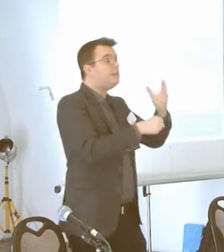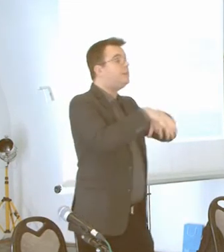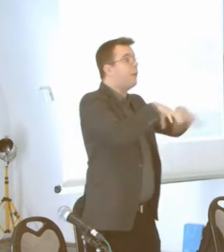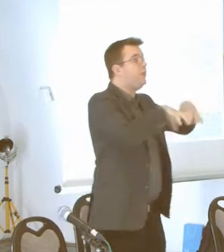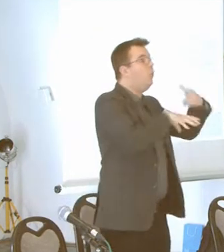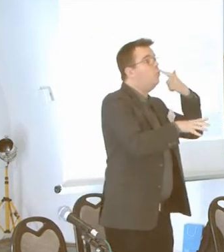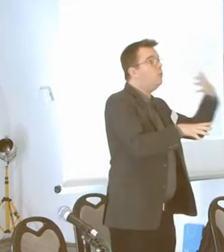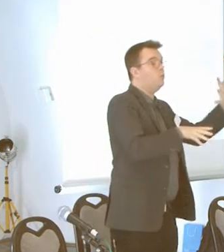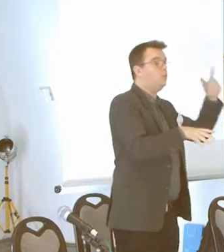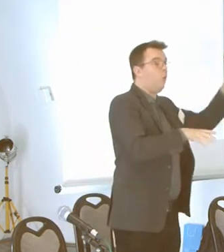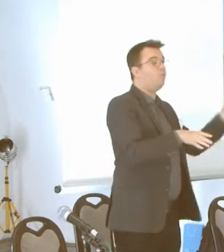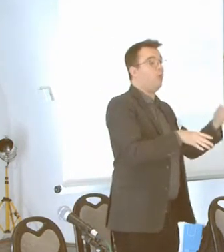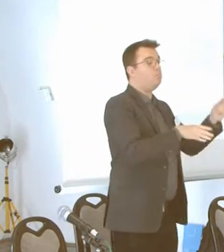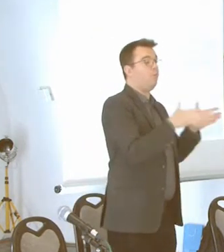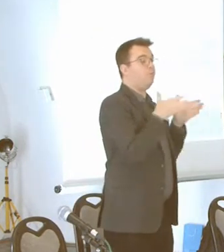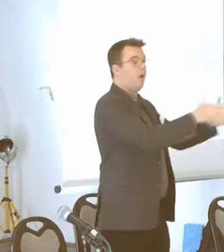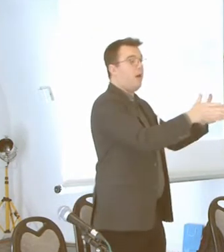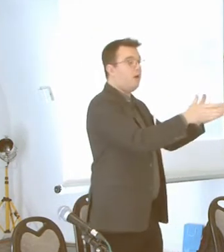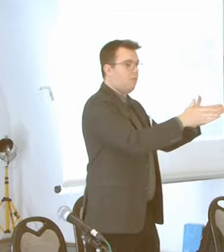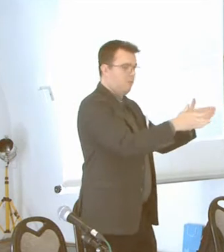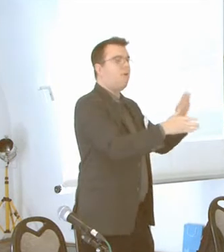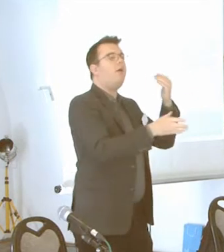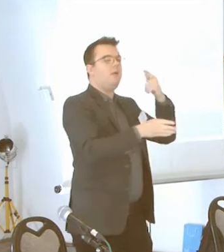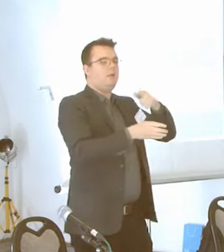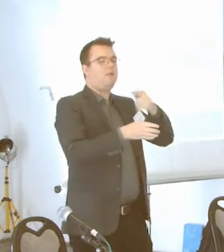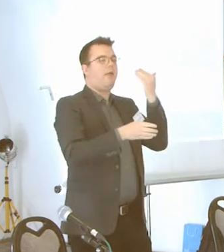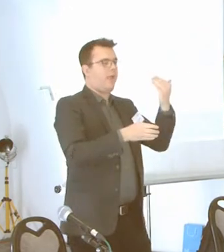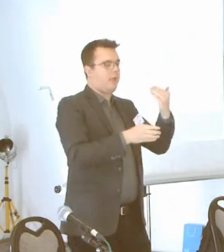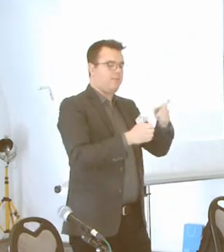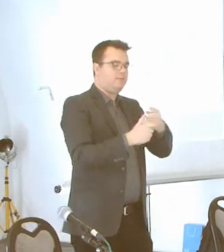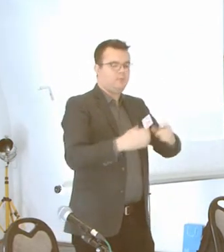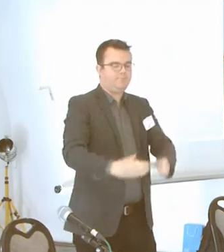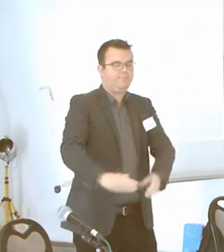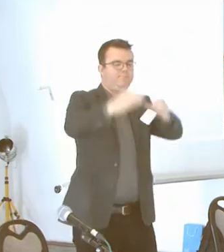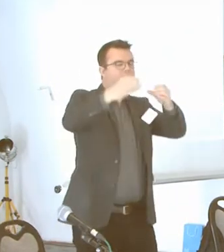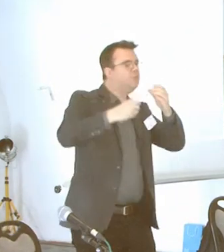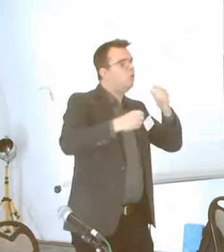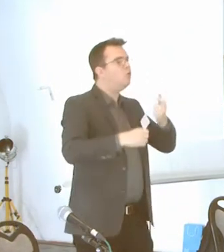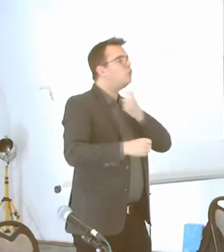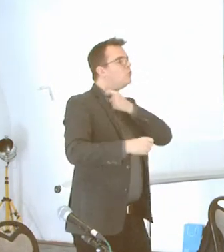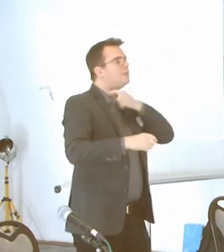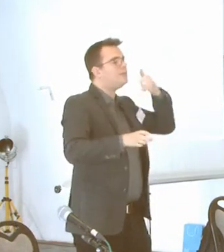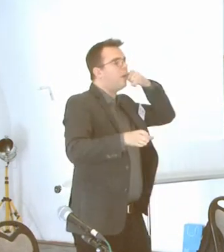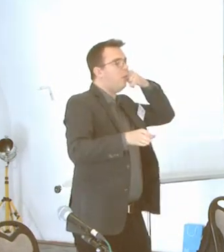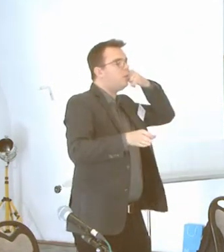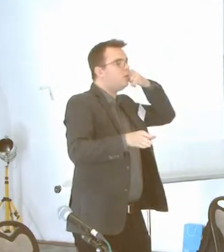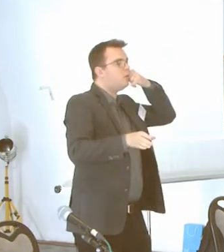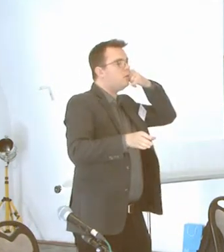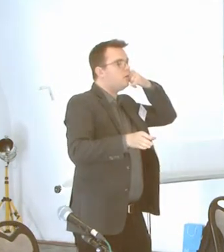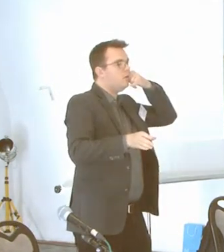If something happens, if there's a car crash or a traffic accident, and